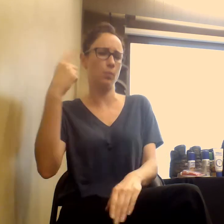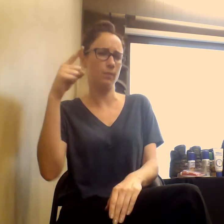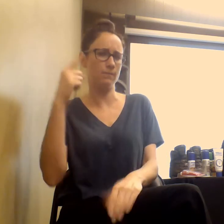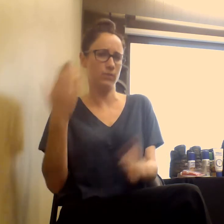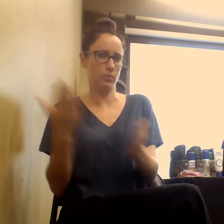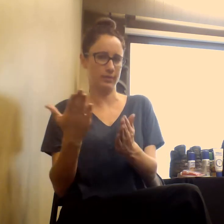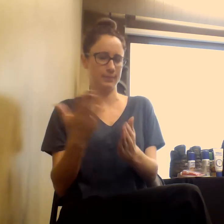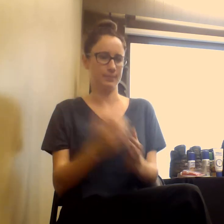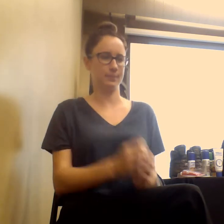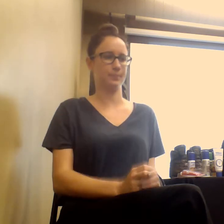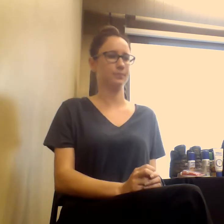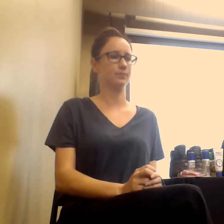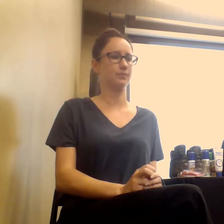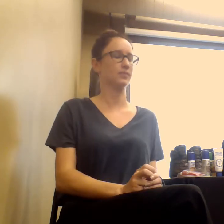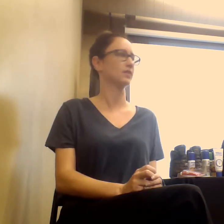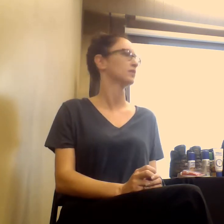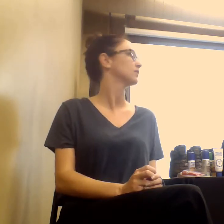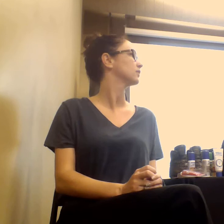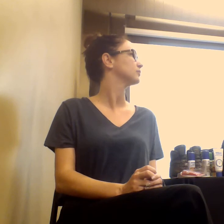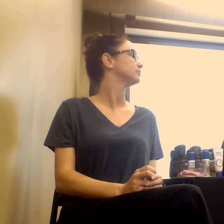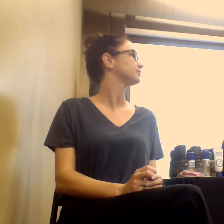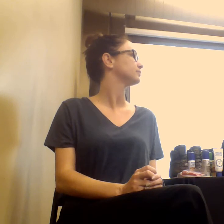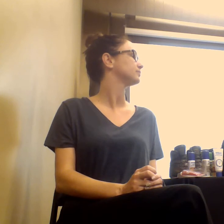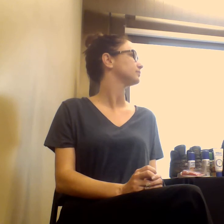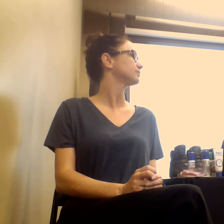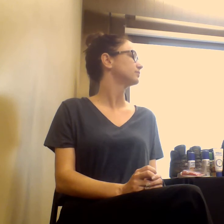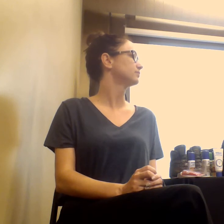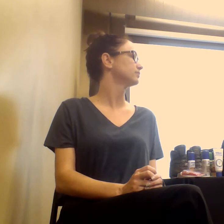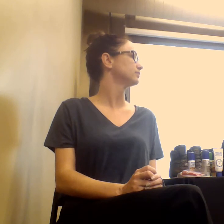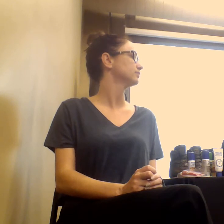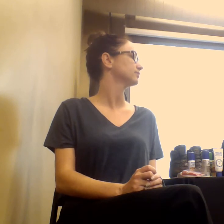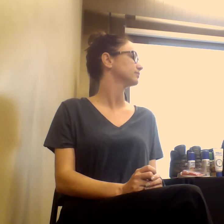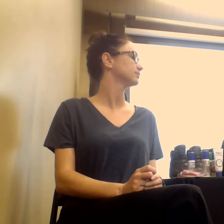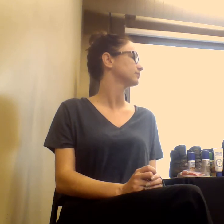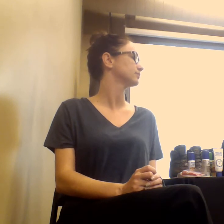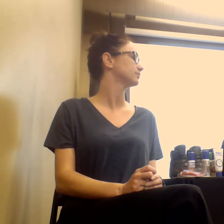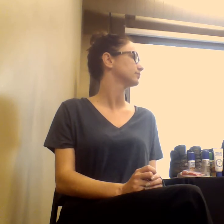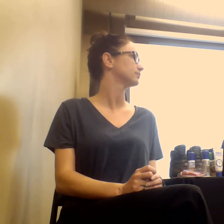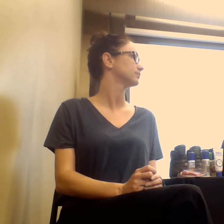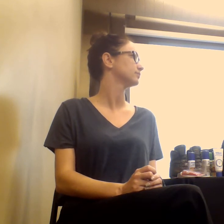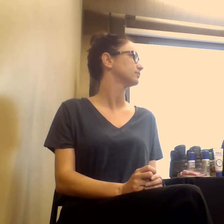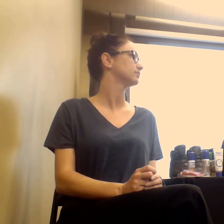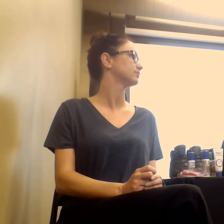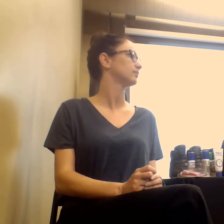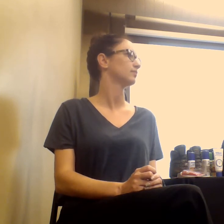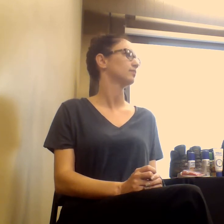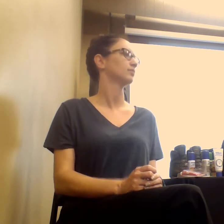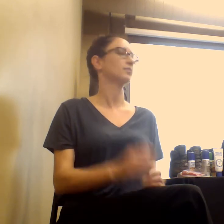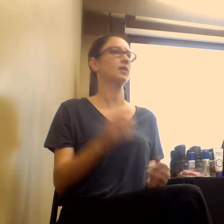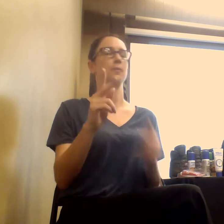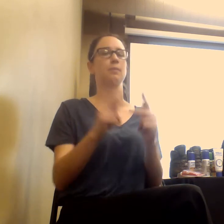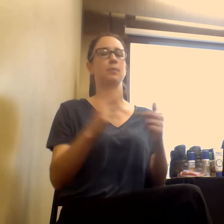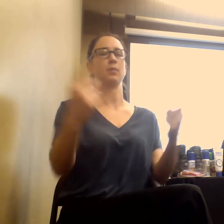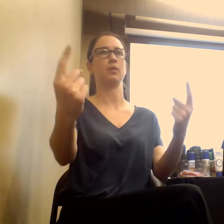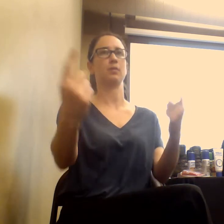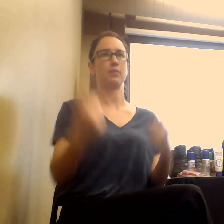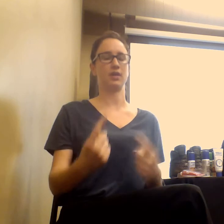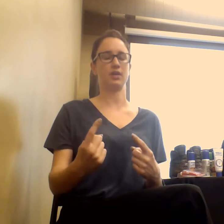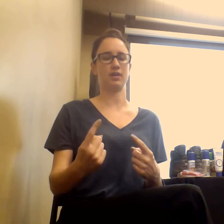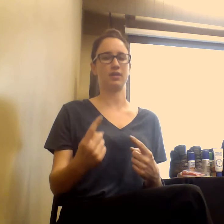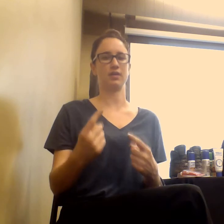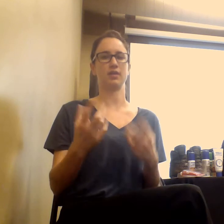year. Fortunately, we're having a warmer February than normal, but I tell people, why are you coming in to buy for Everest when